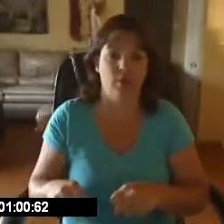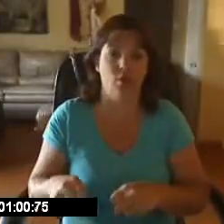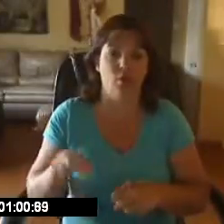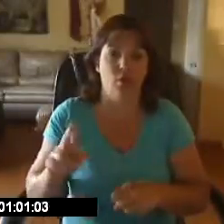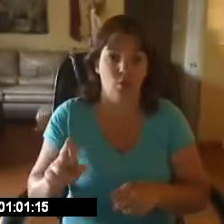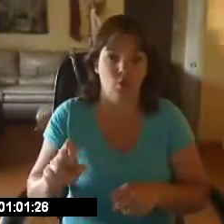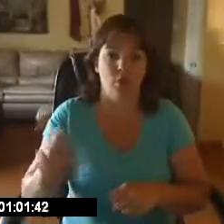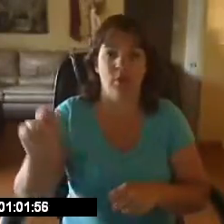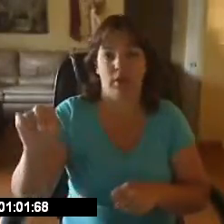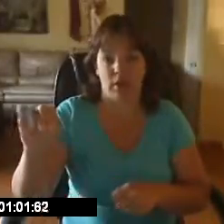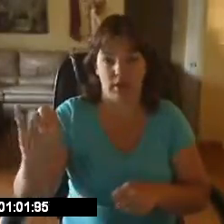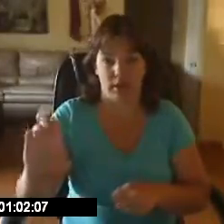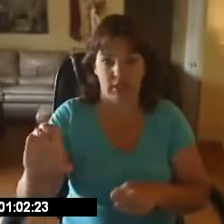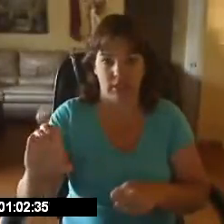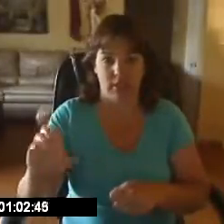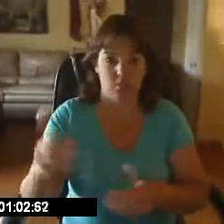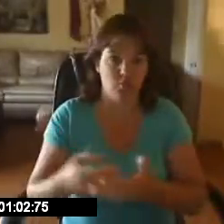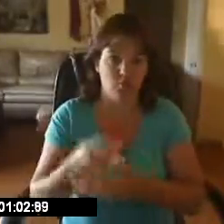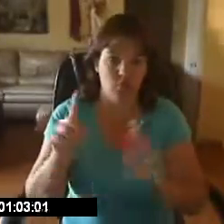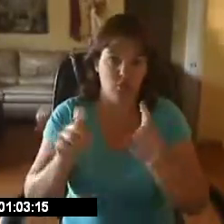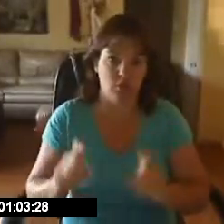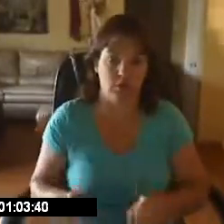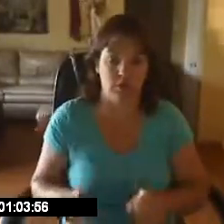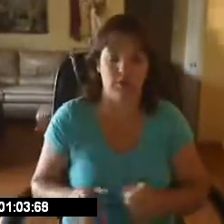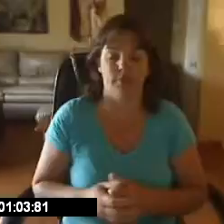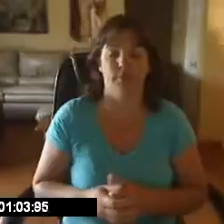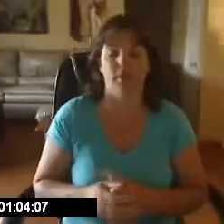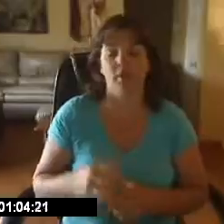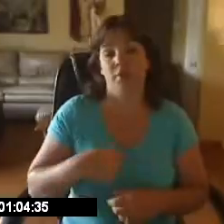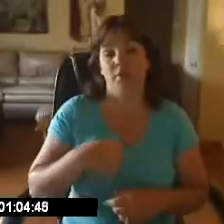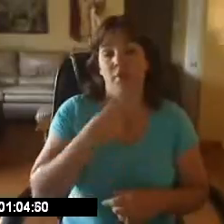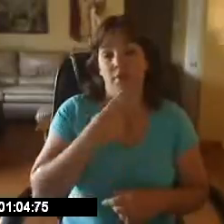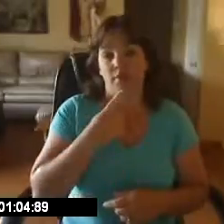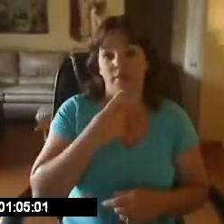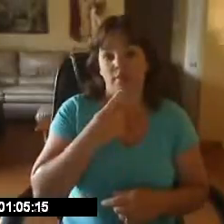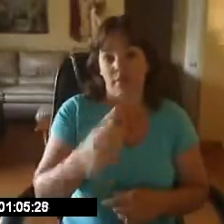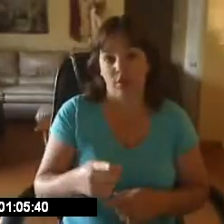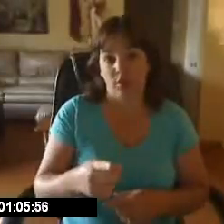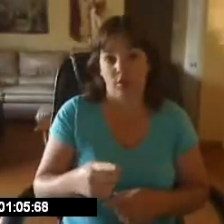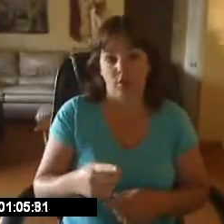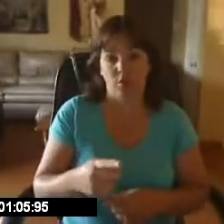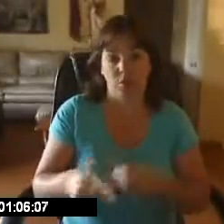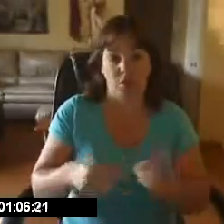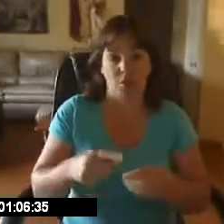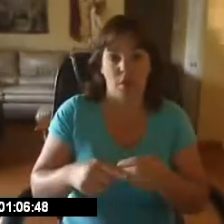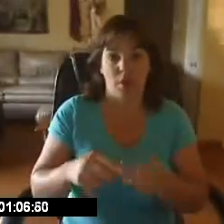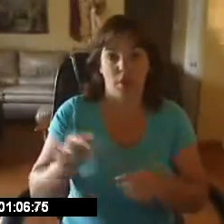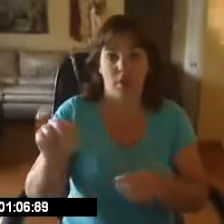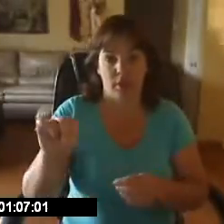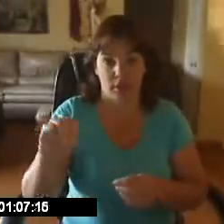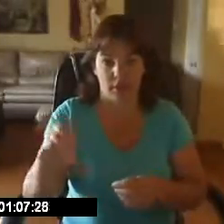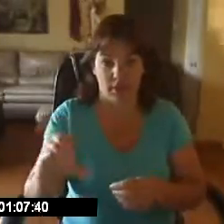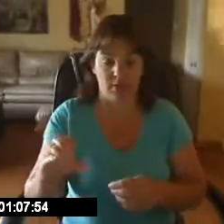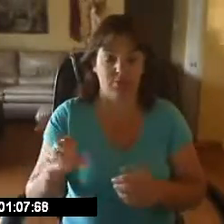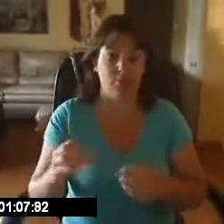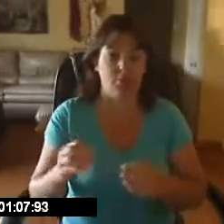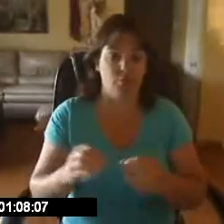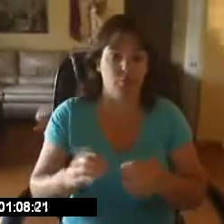test. So let me tell you a little bit about the NIC test. Some important things that you'll need to know. There are